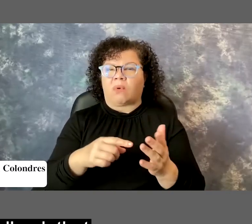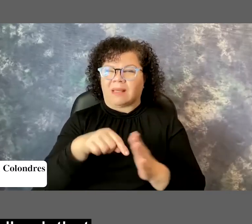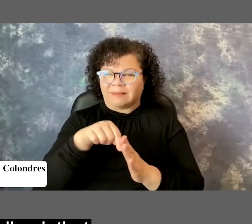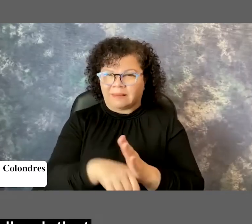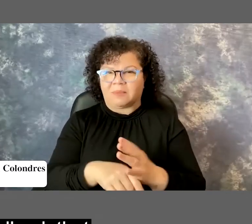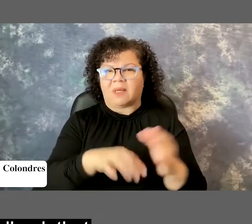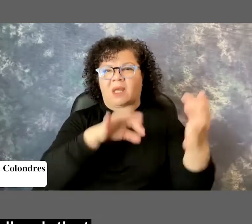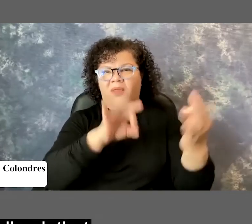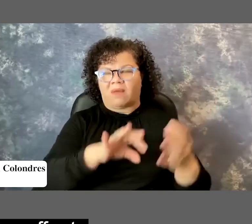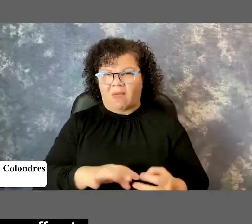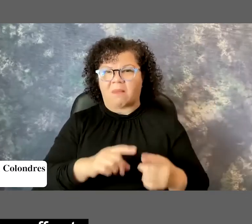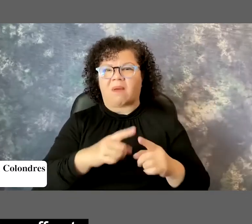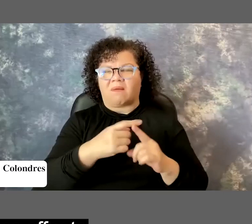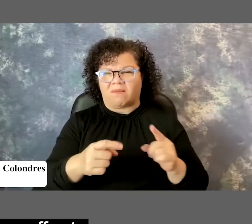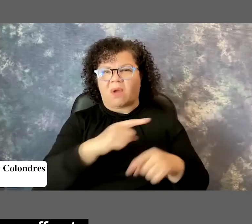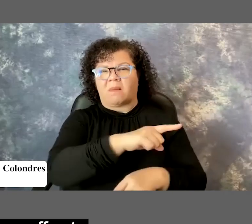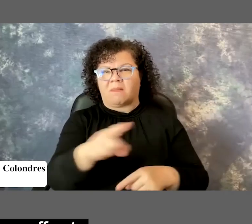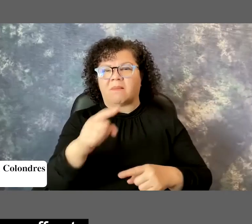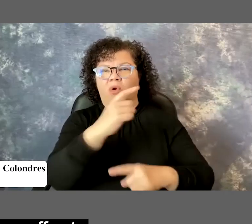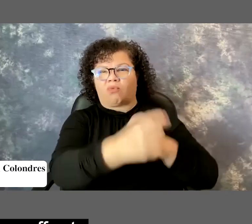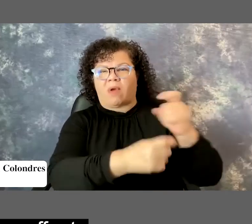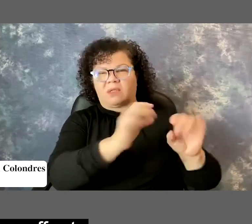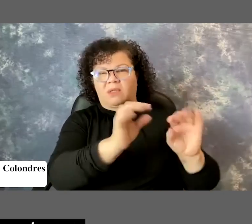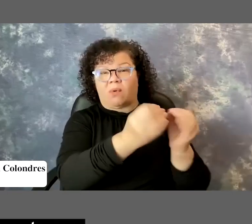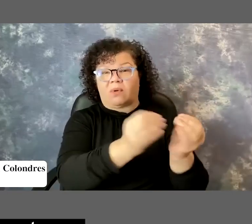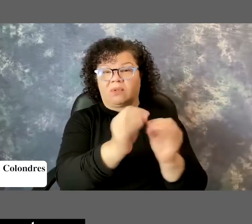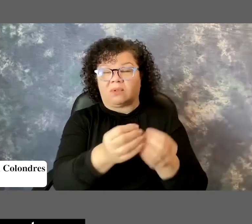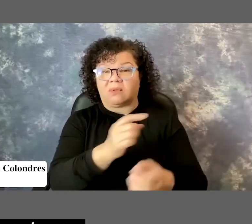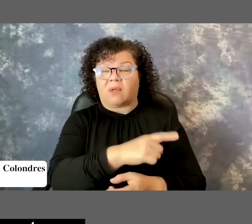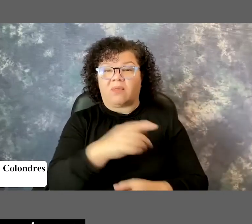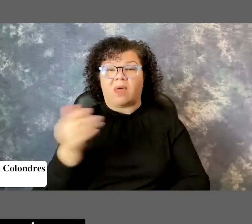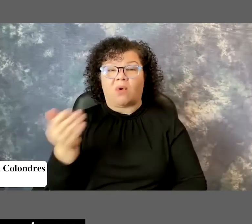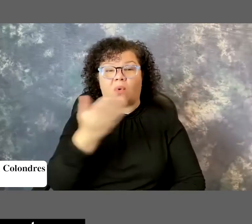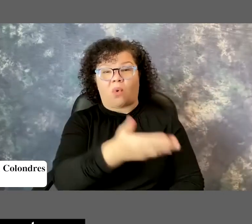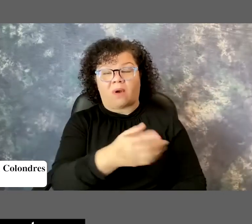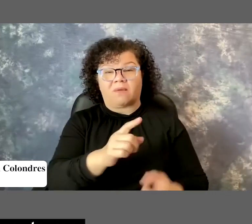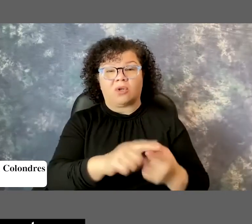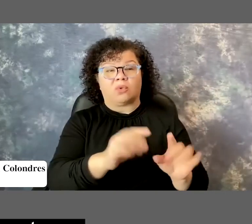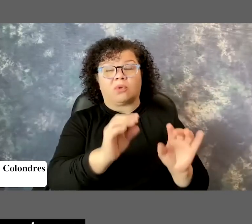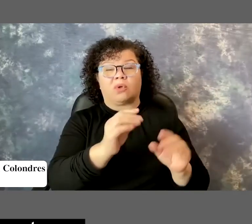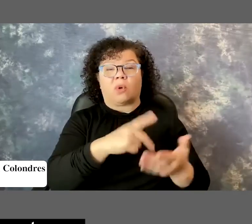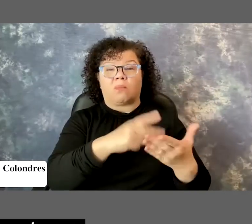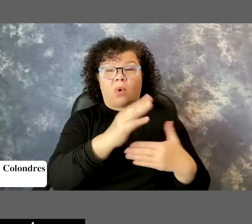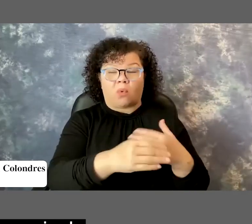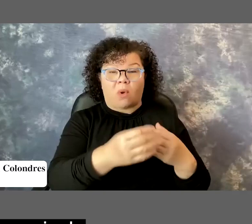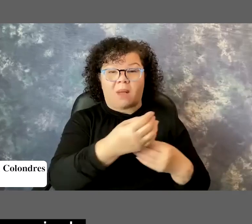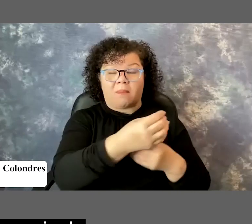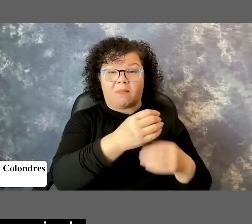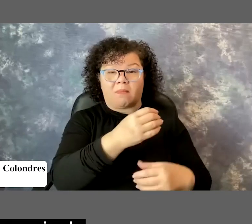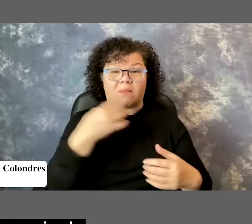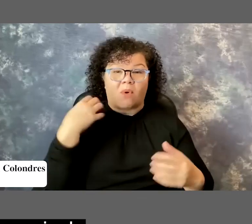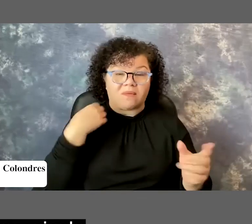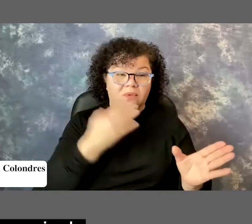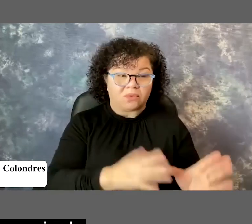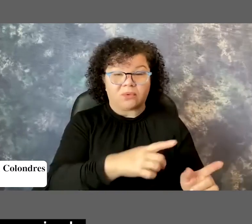grantee organizations offer to their program officers, to me, to Inatai leaders